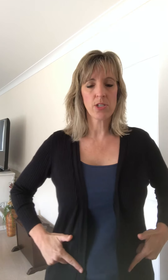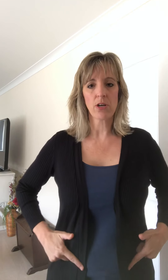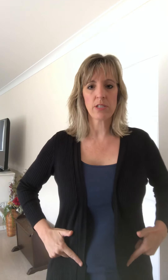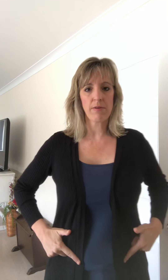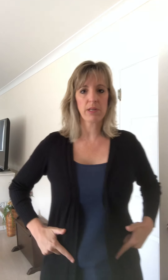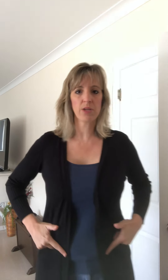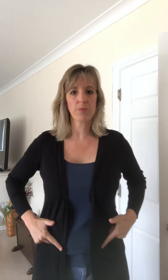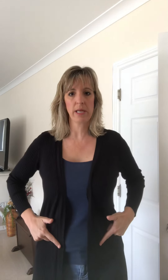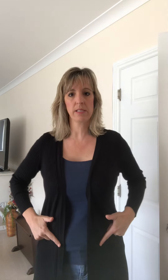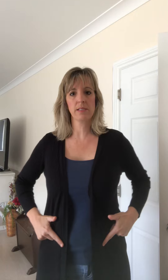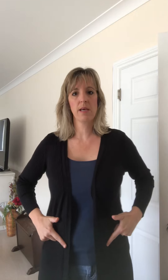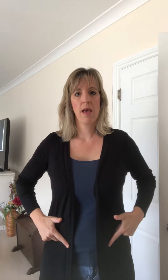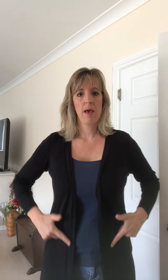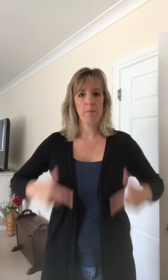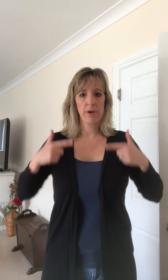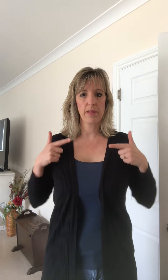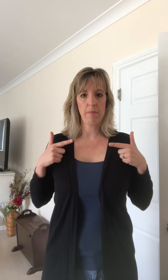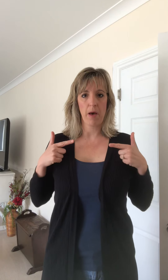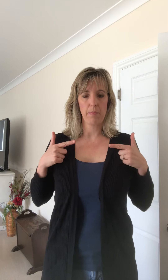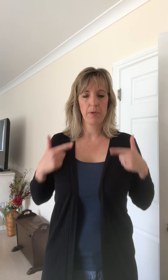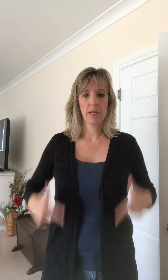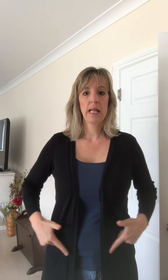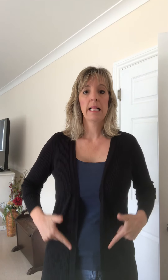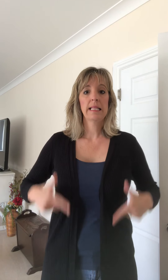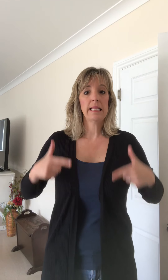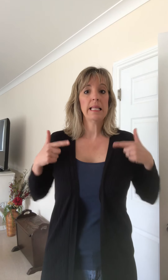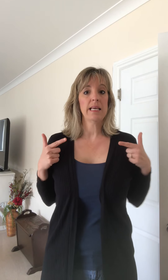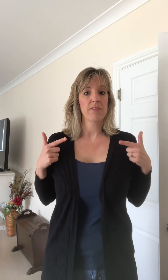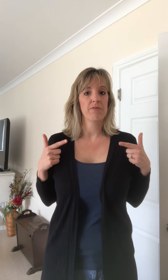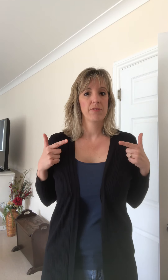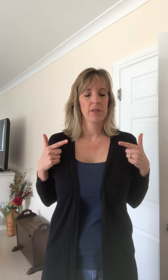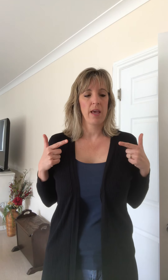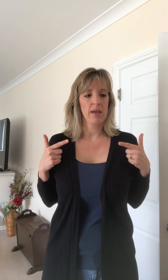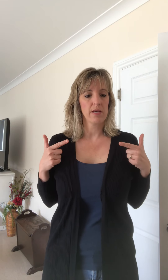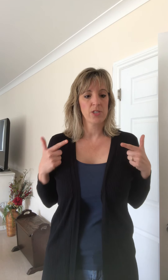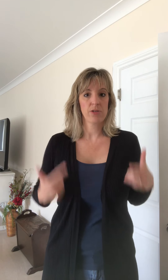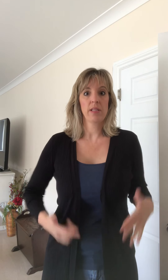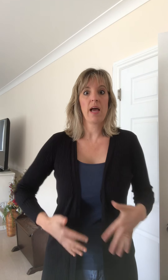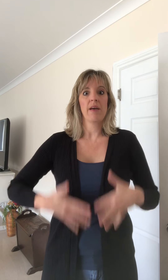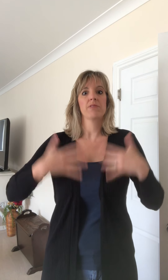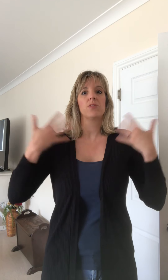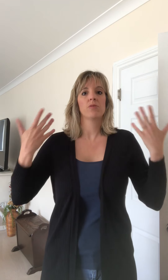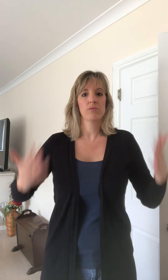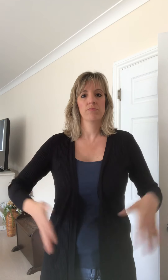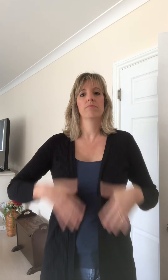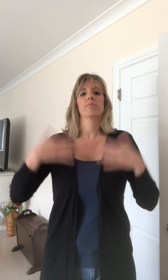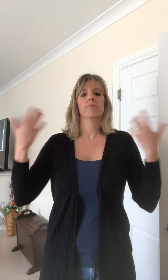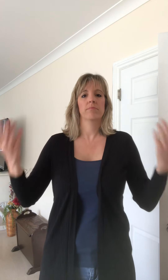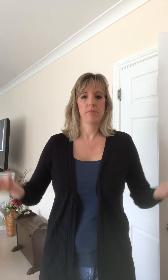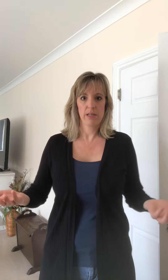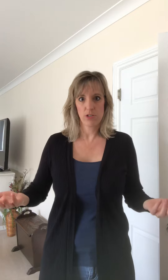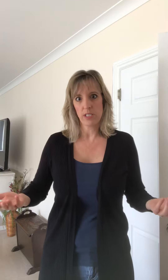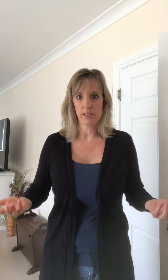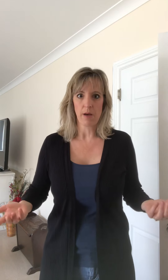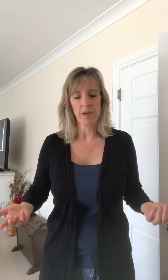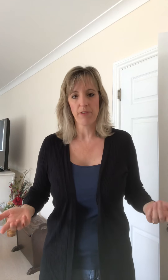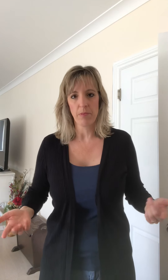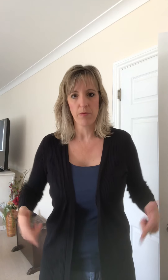Start down on your waist and bring them up. Live, okay? Because you're alive, so energy is coming from you,